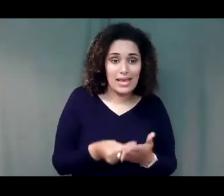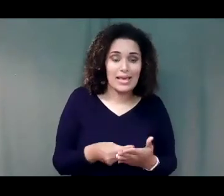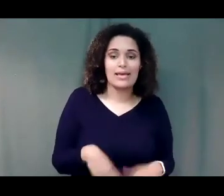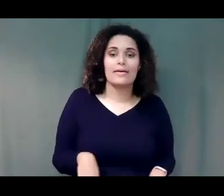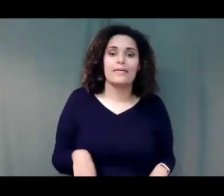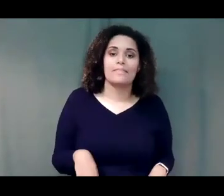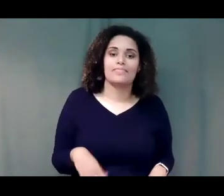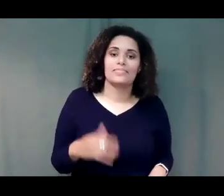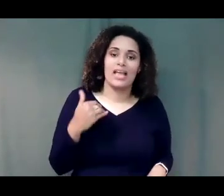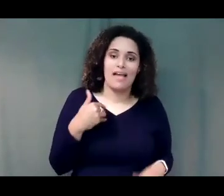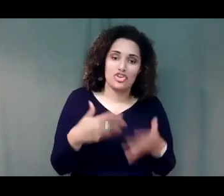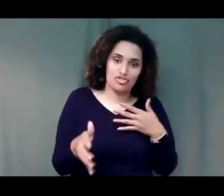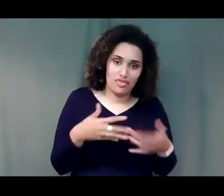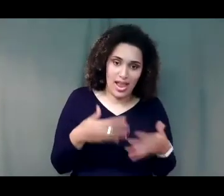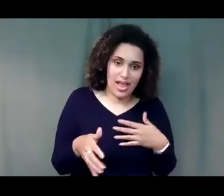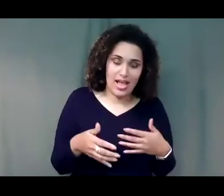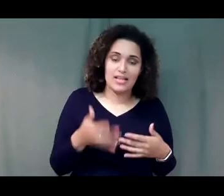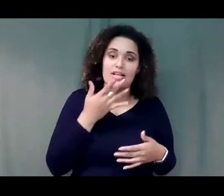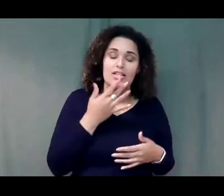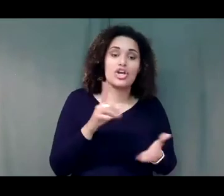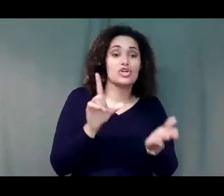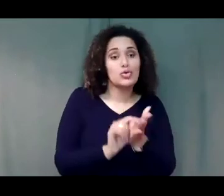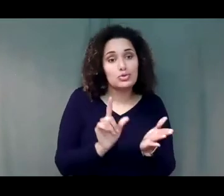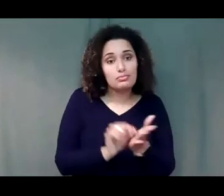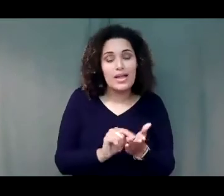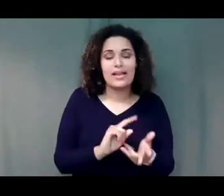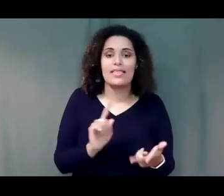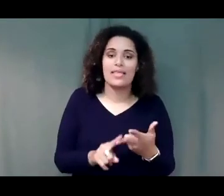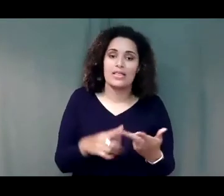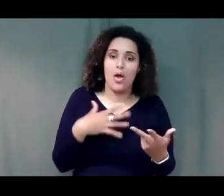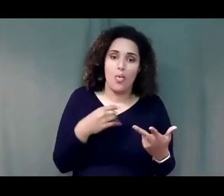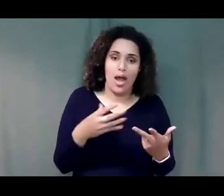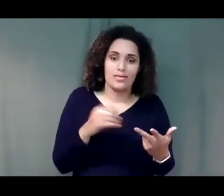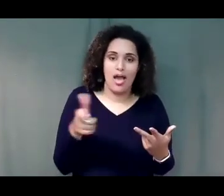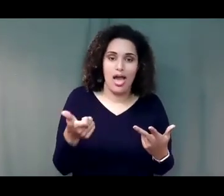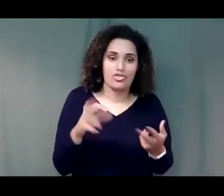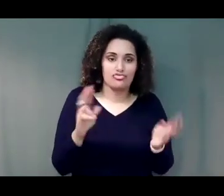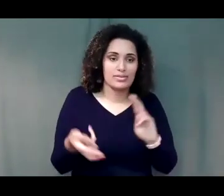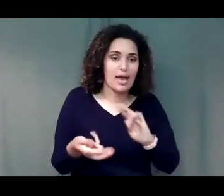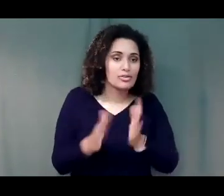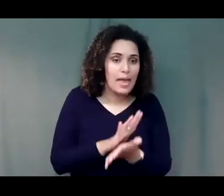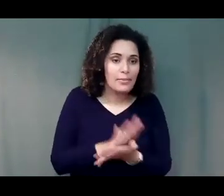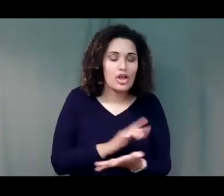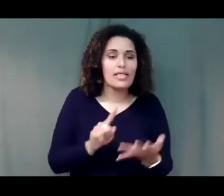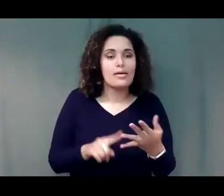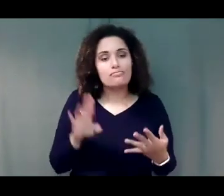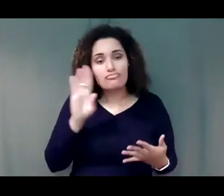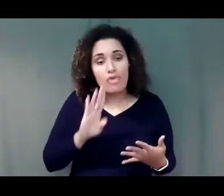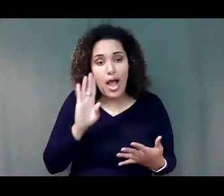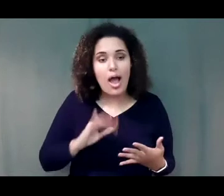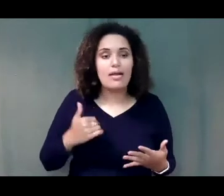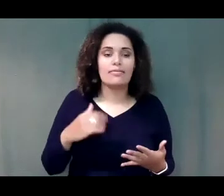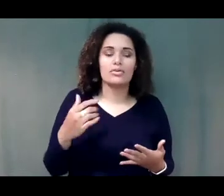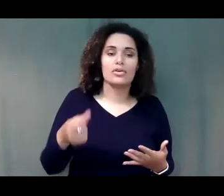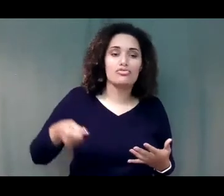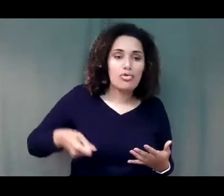a grayish color that was newsprint. And there was a whiter one, which was other kind of recycled paper, and a brown one that was grocery bags.